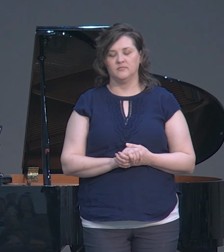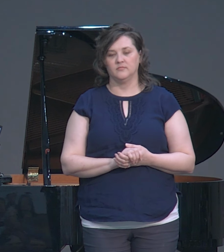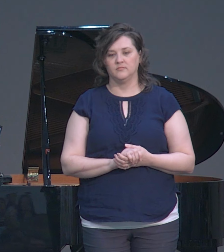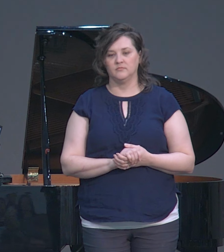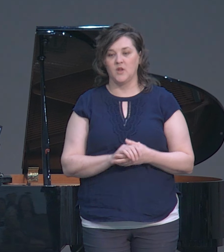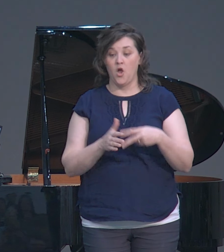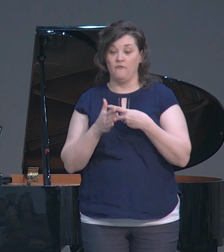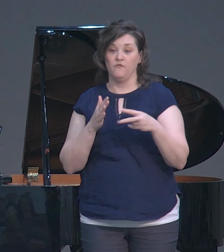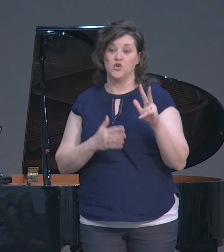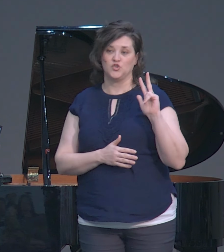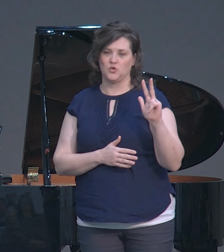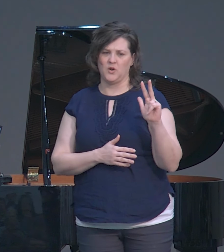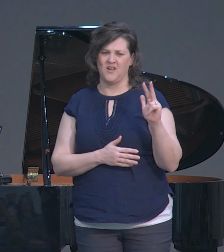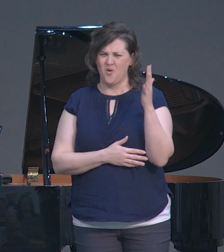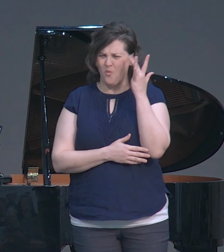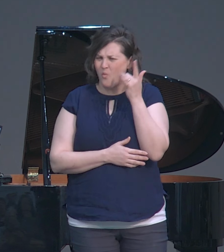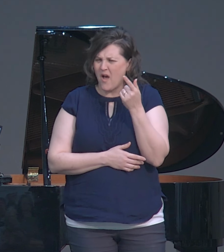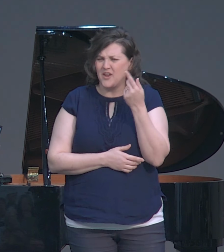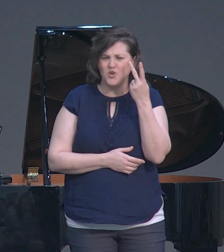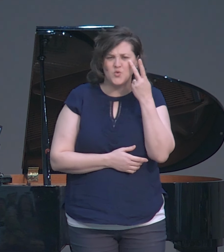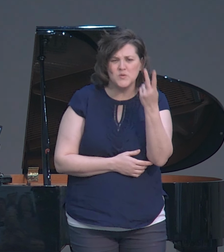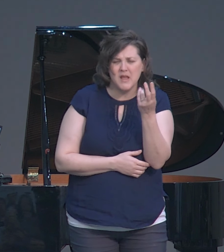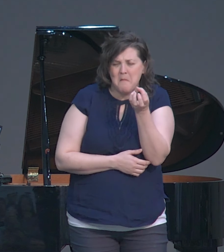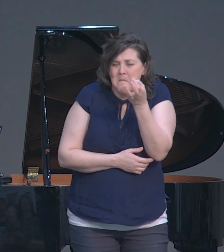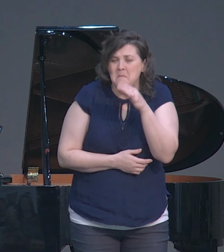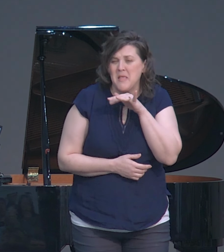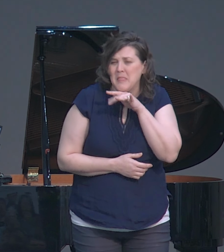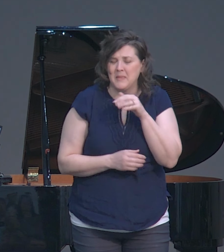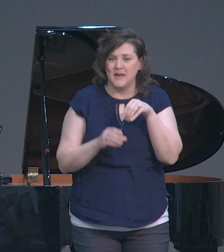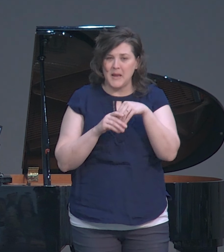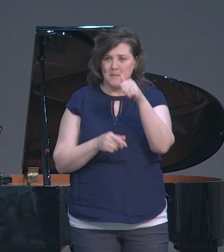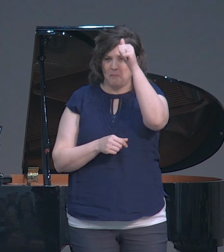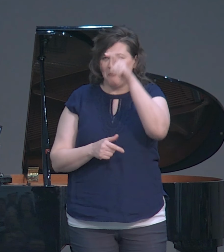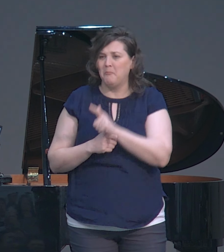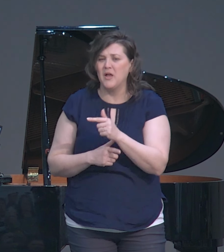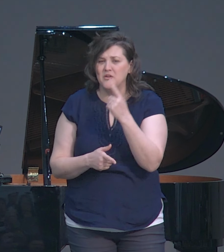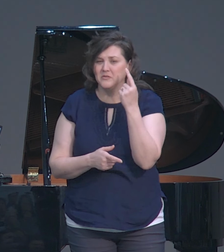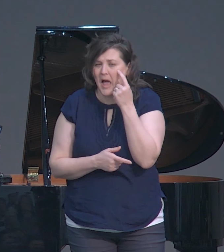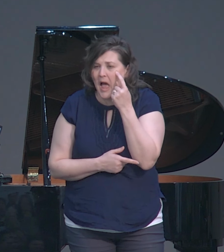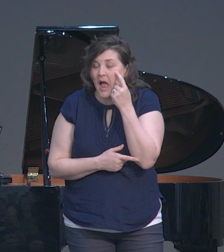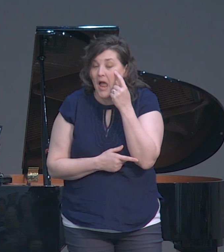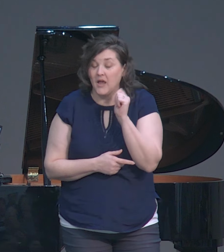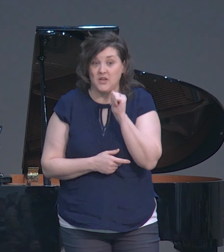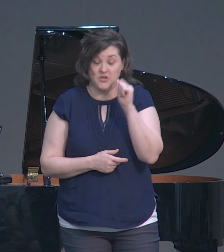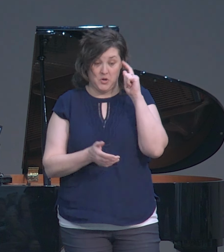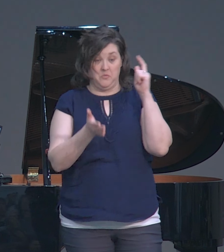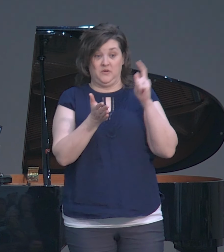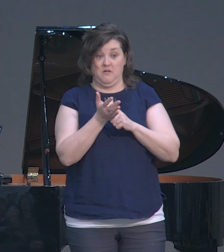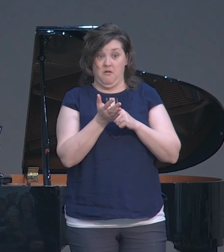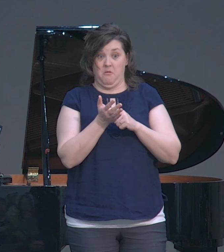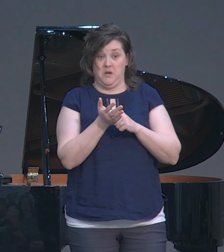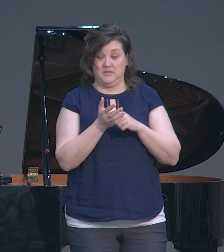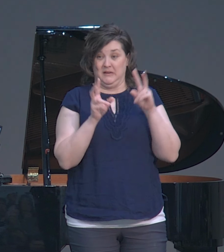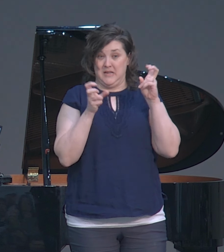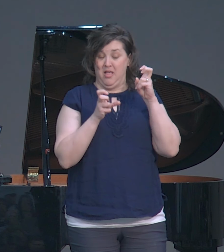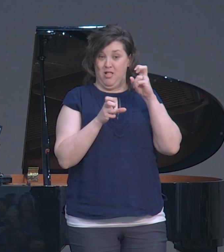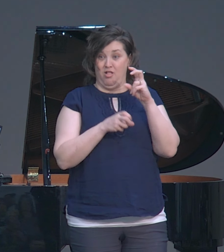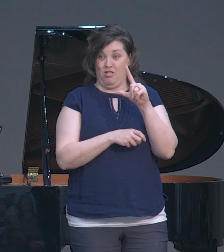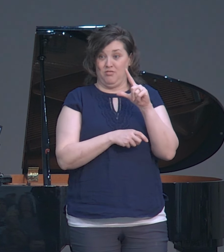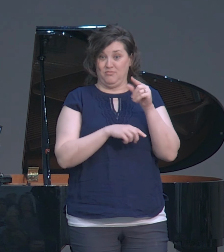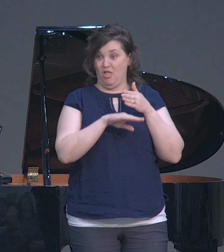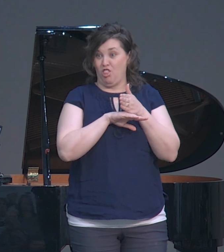Look at verse 3. Why do you see the speck that's in your brother's eye, but do not notice the log that's in your own eye? Or how can you say to